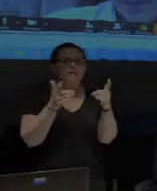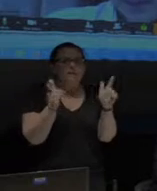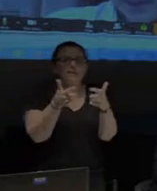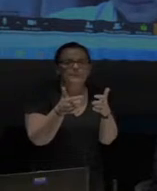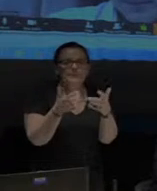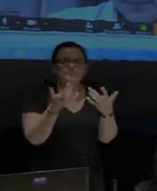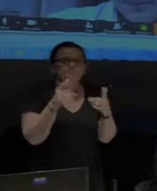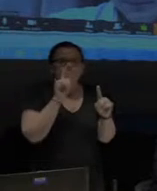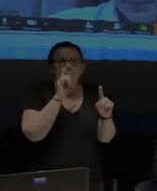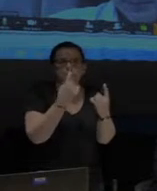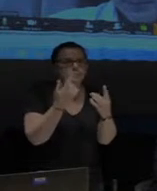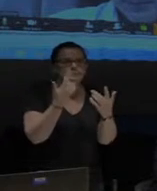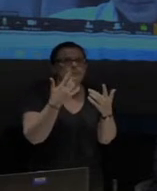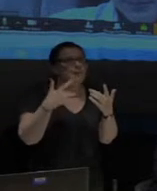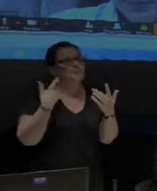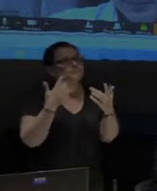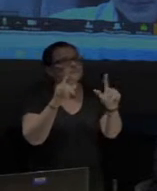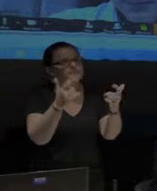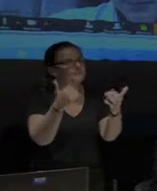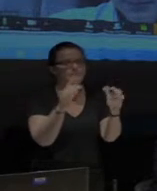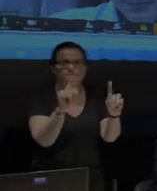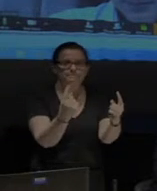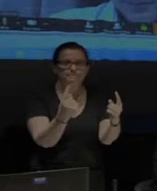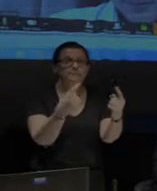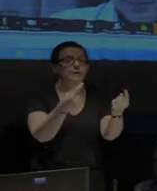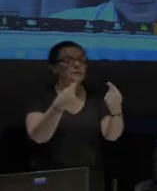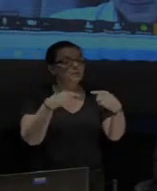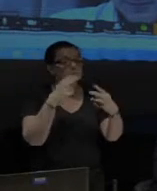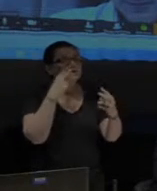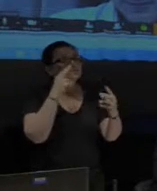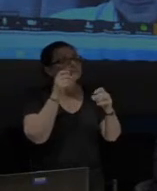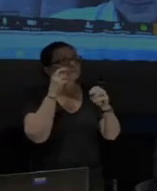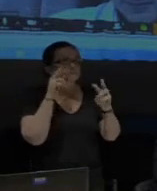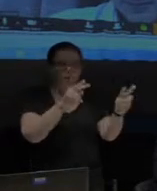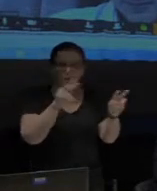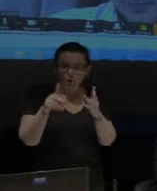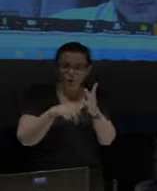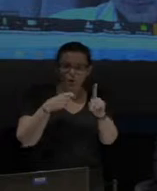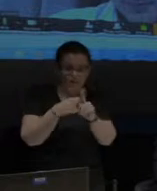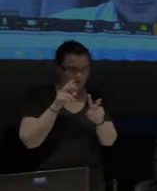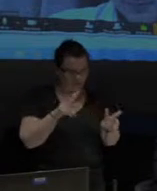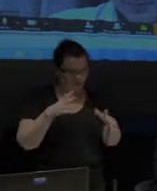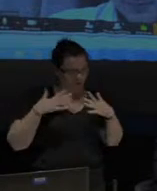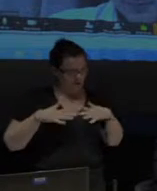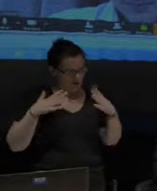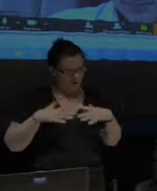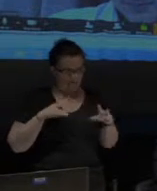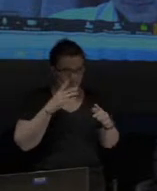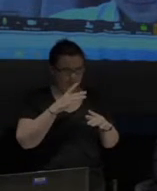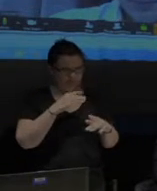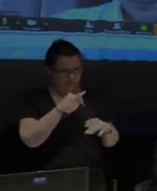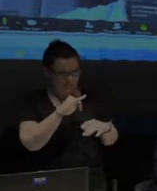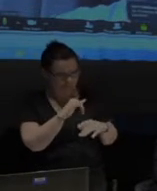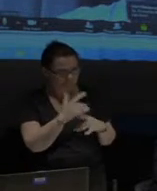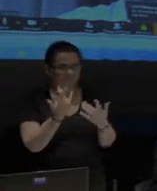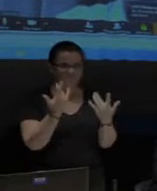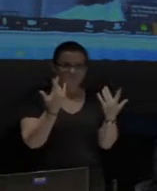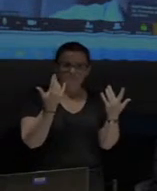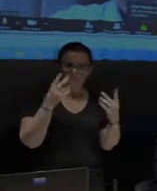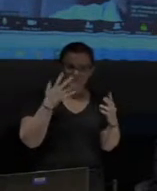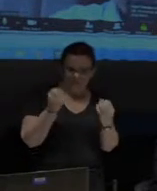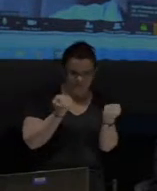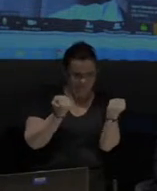that. But in the UK, she said she saw people who looked like her with houses and